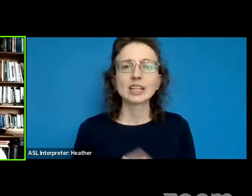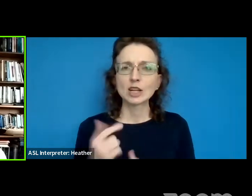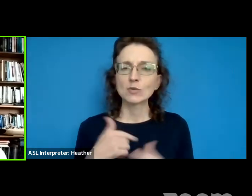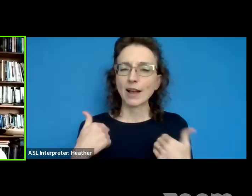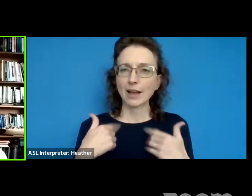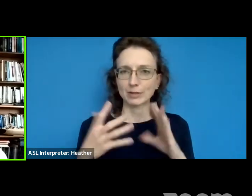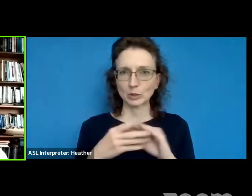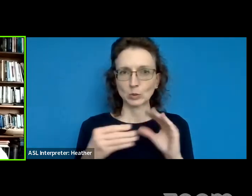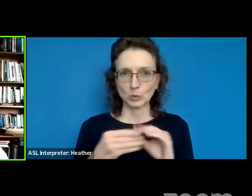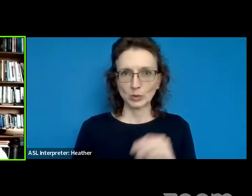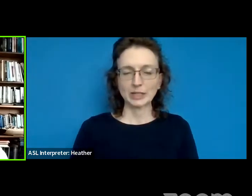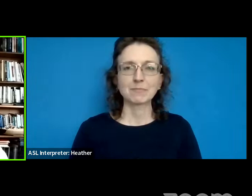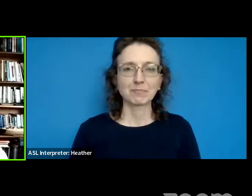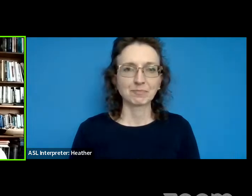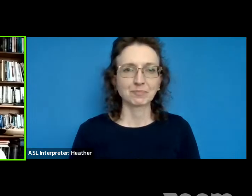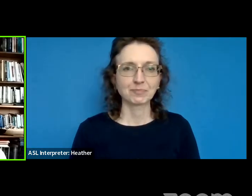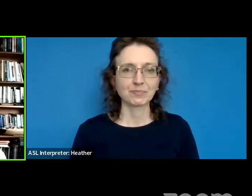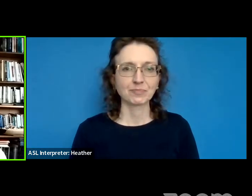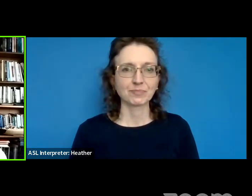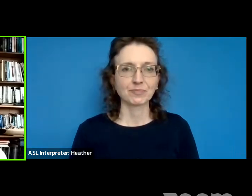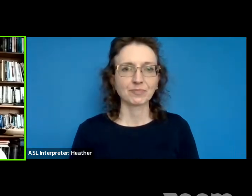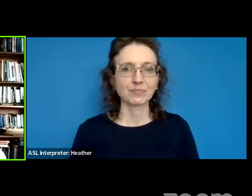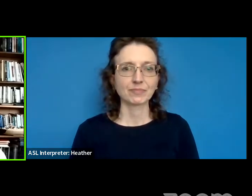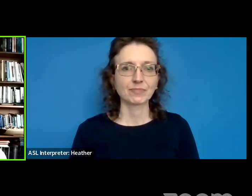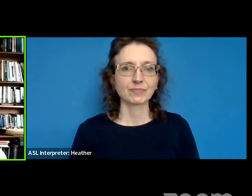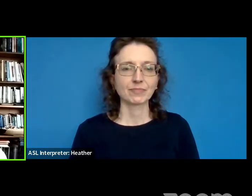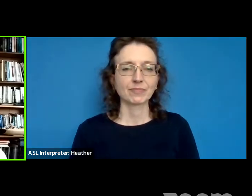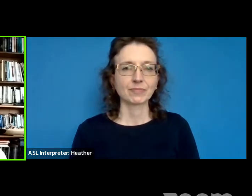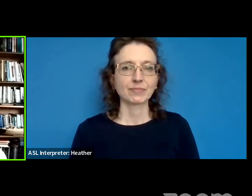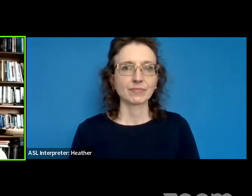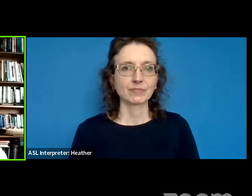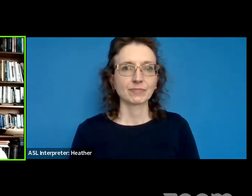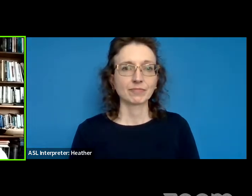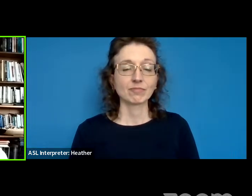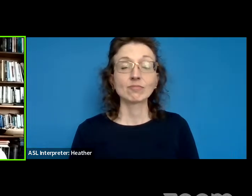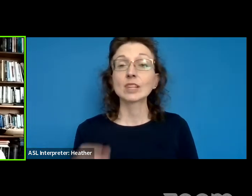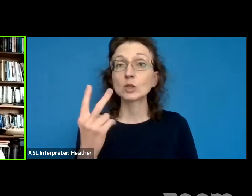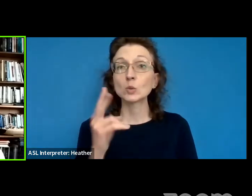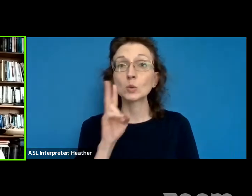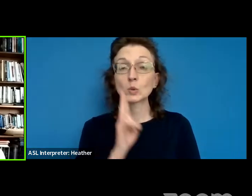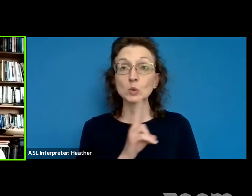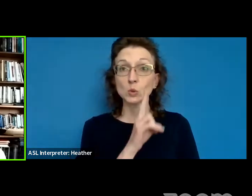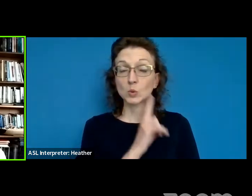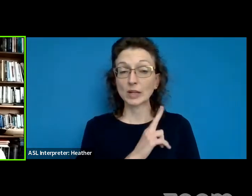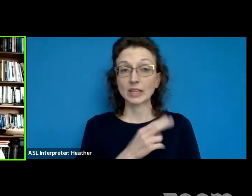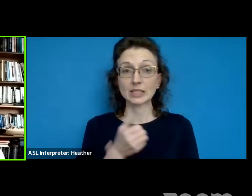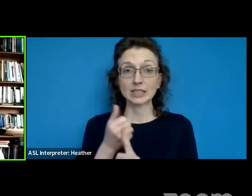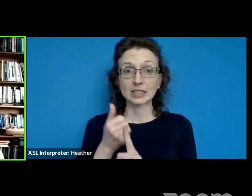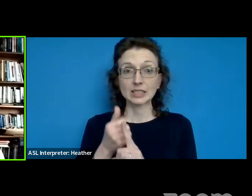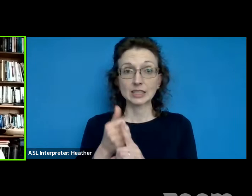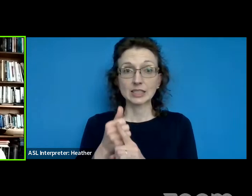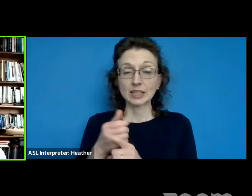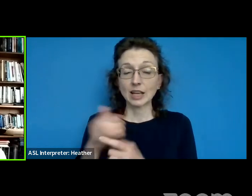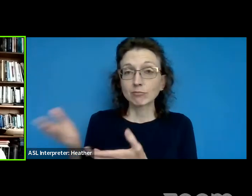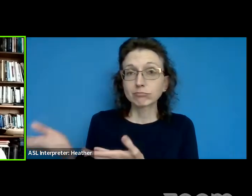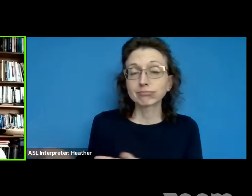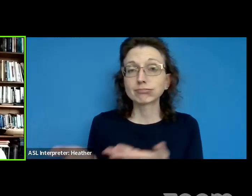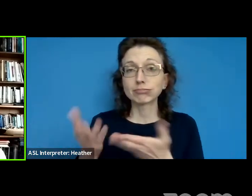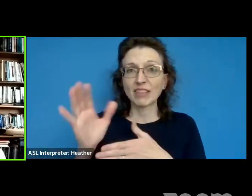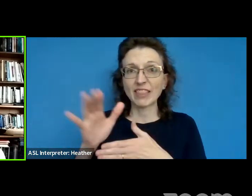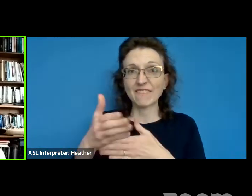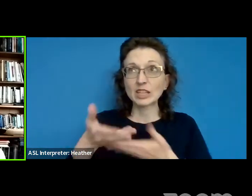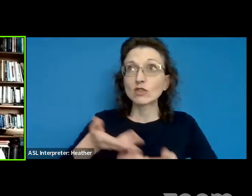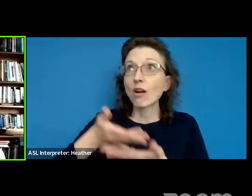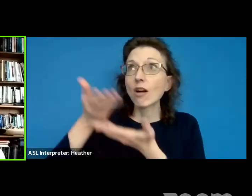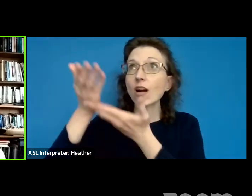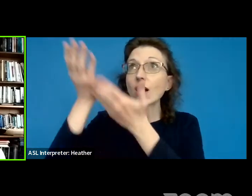so the story about this one is two twins who actually took the humu fish up to the sky, and